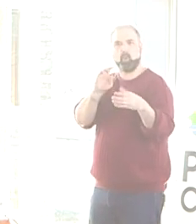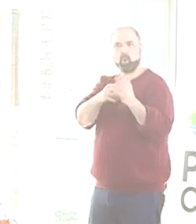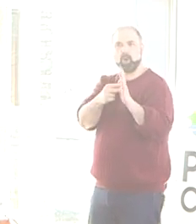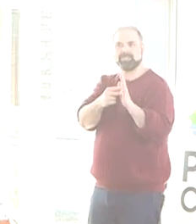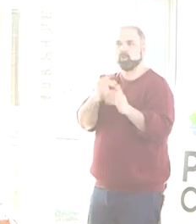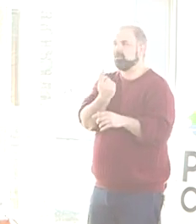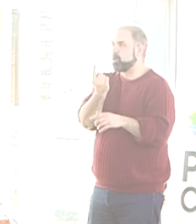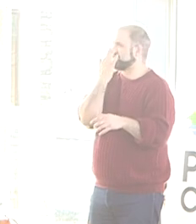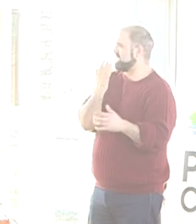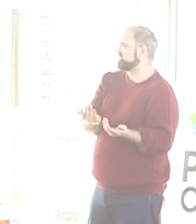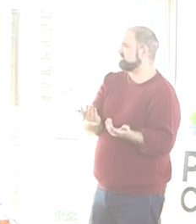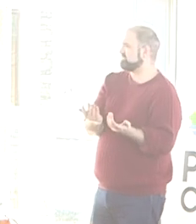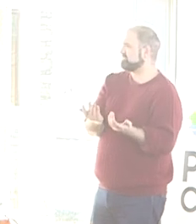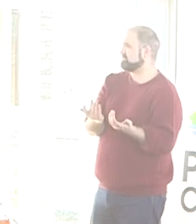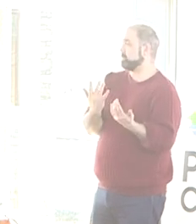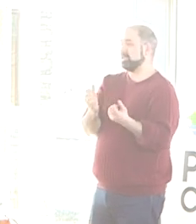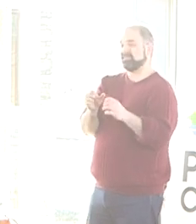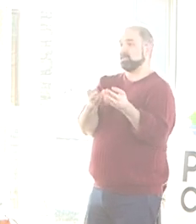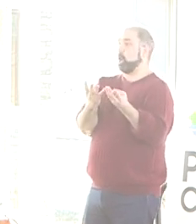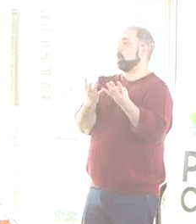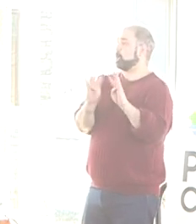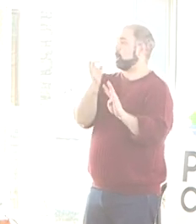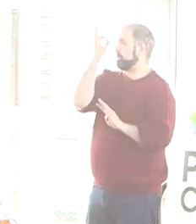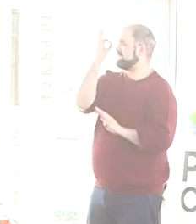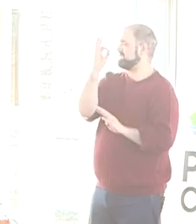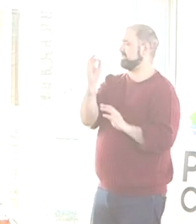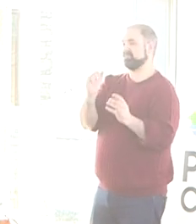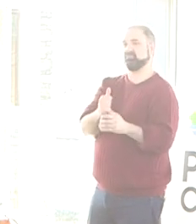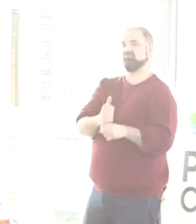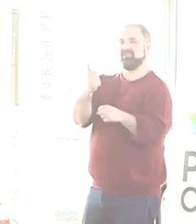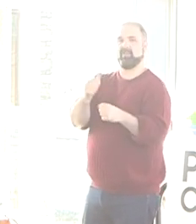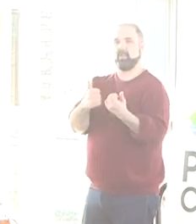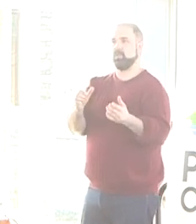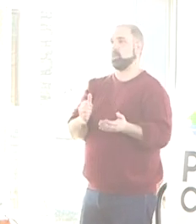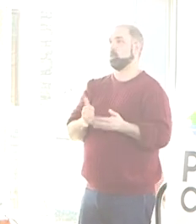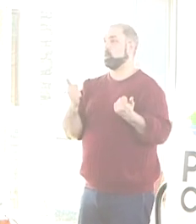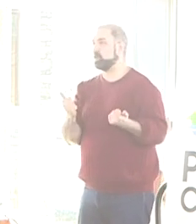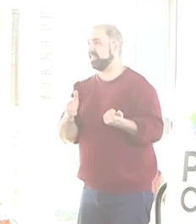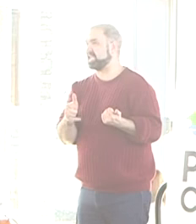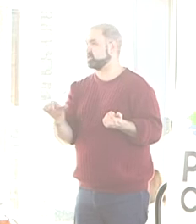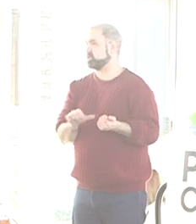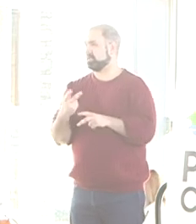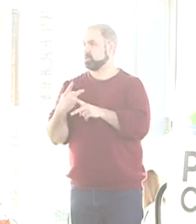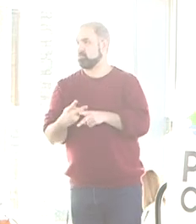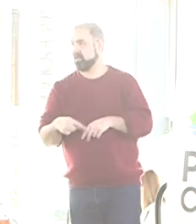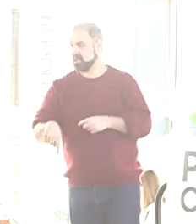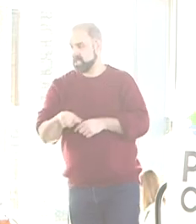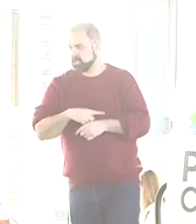We had a committee of the great and the good, who were supposed to be supervising us.